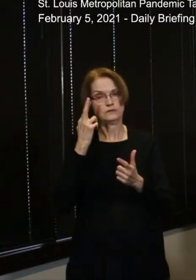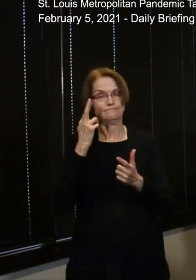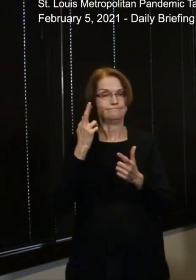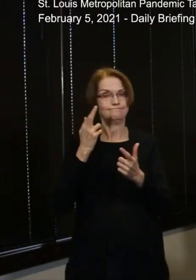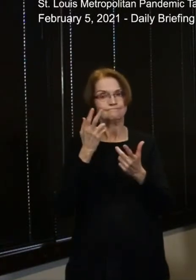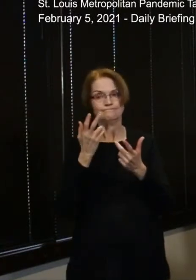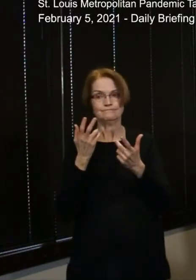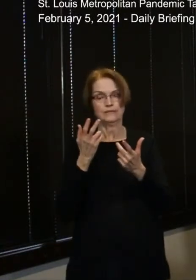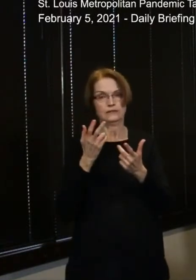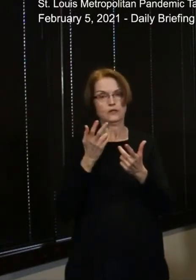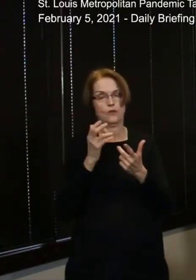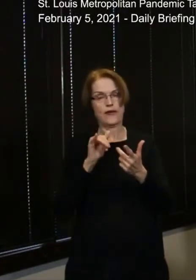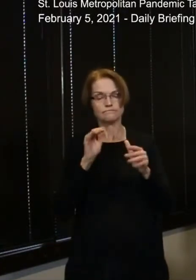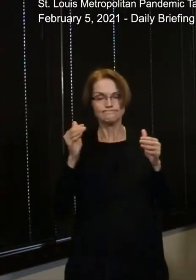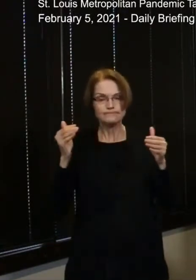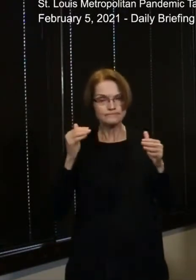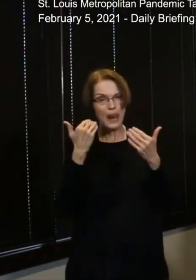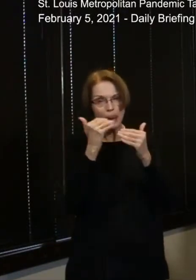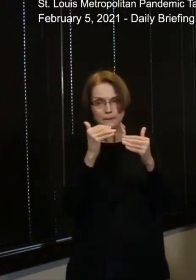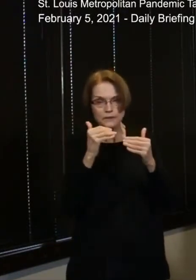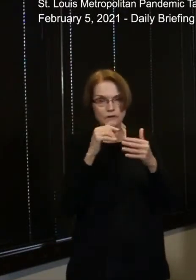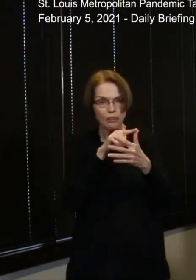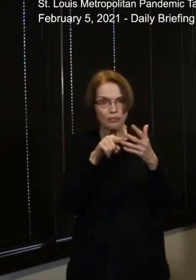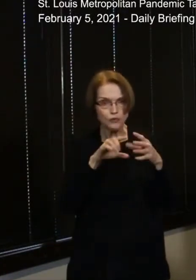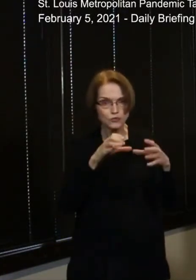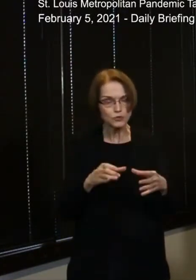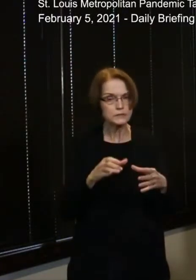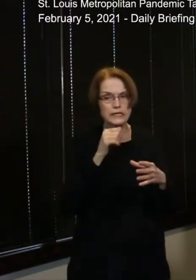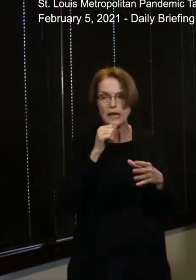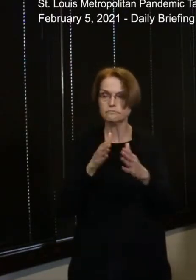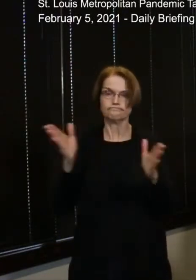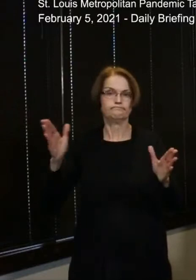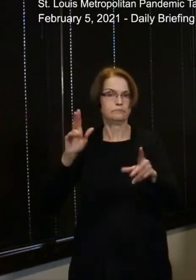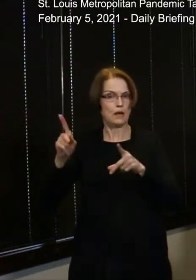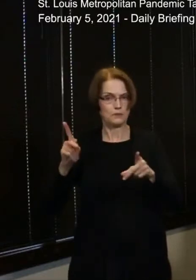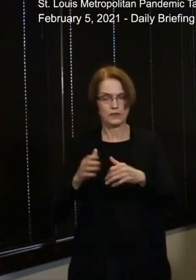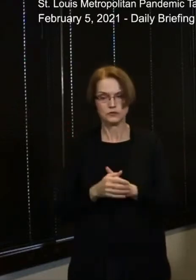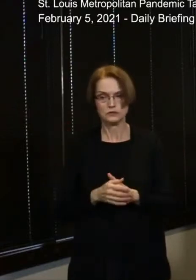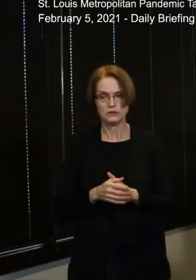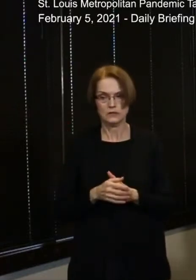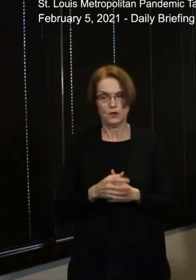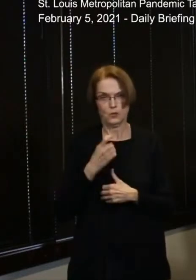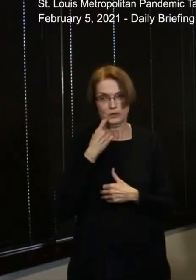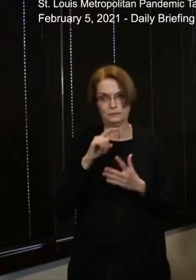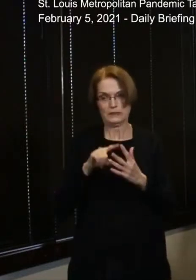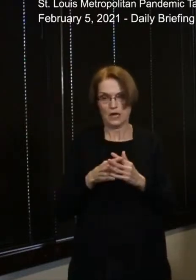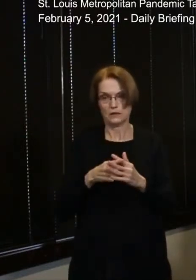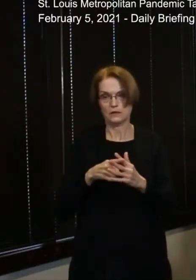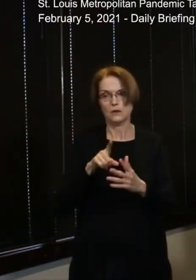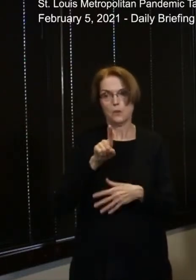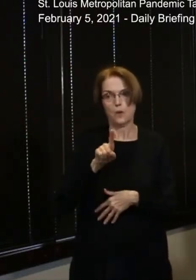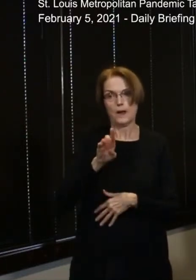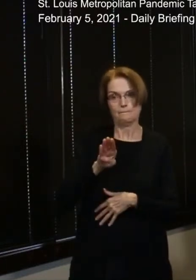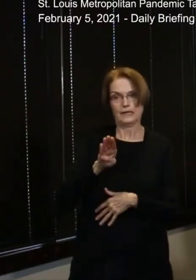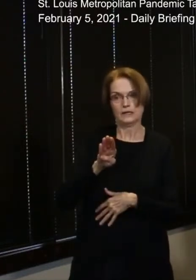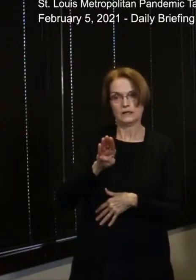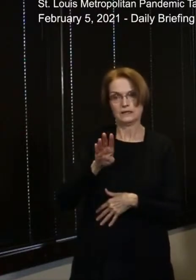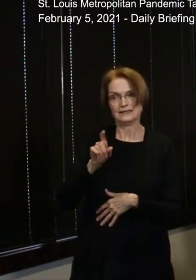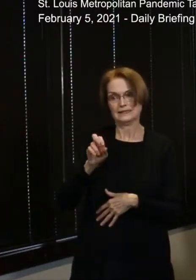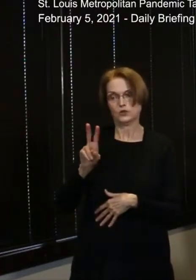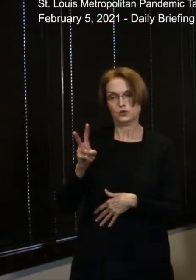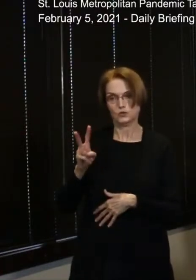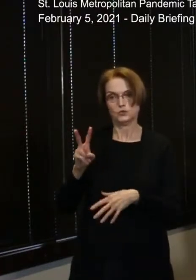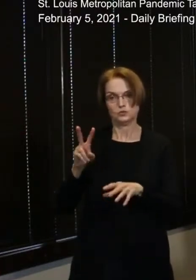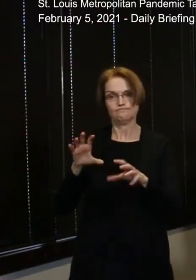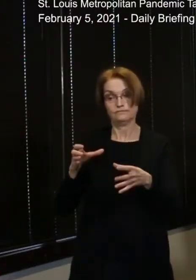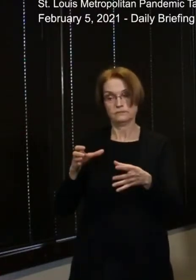the general population. We have only recently begun doing the 1B2 population, so more of the general public. And so that's a